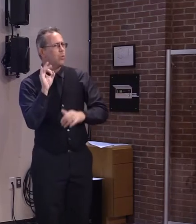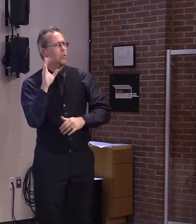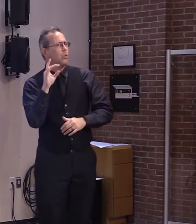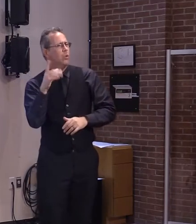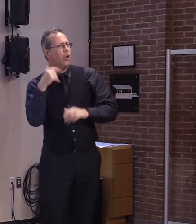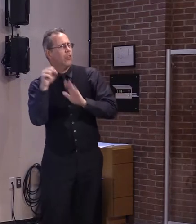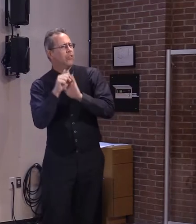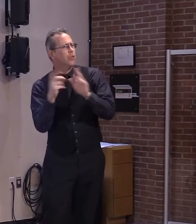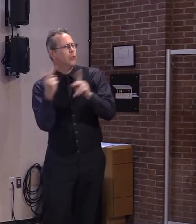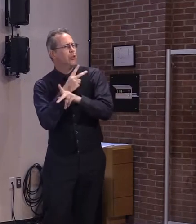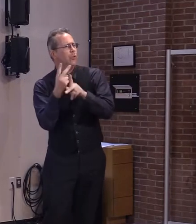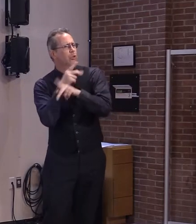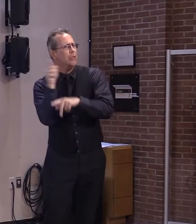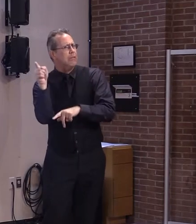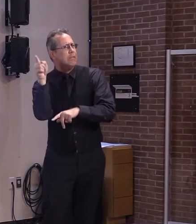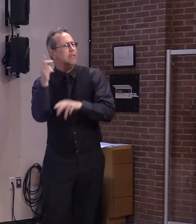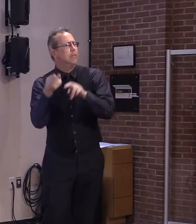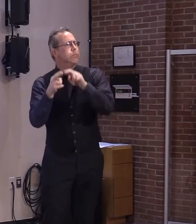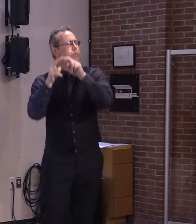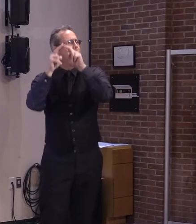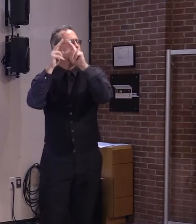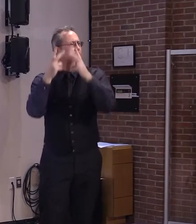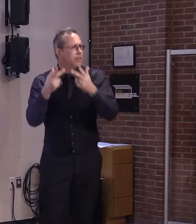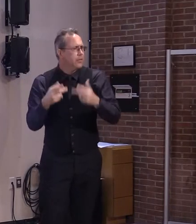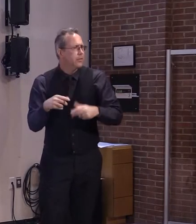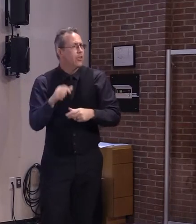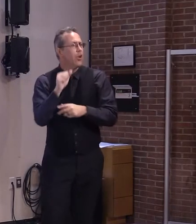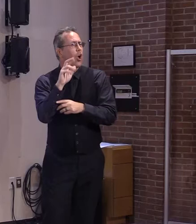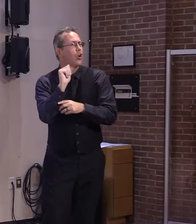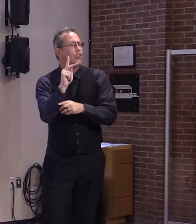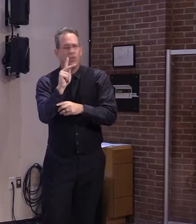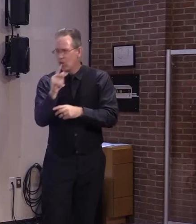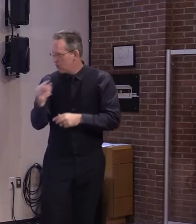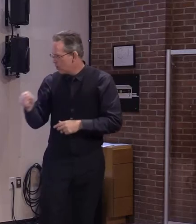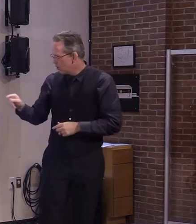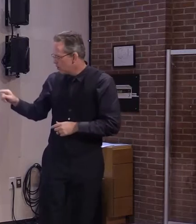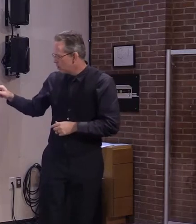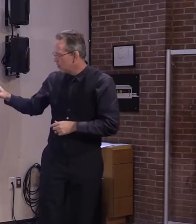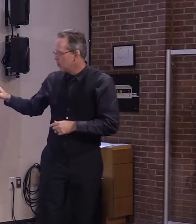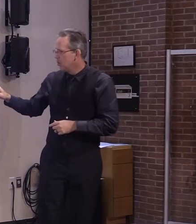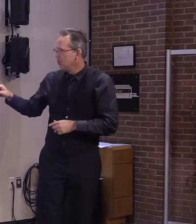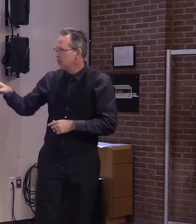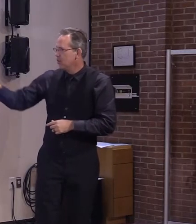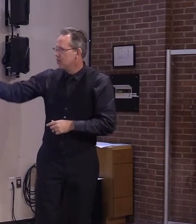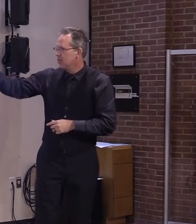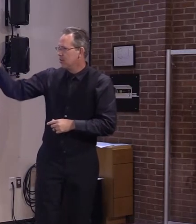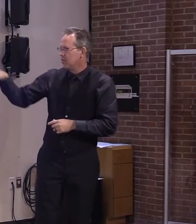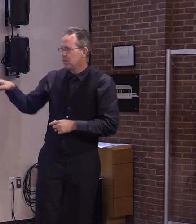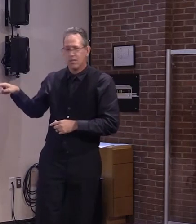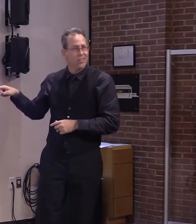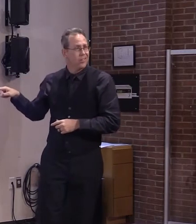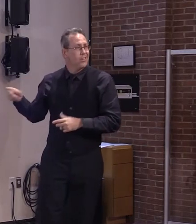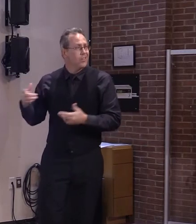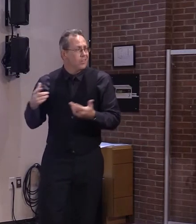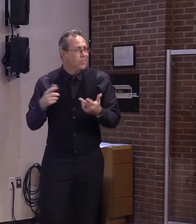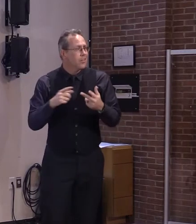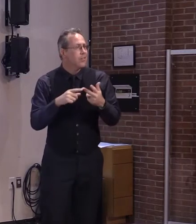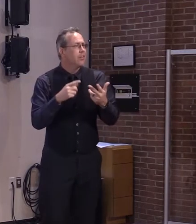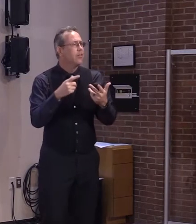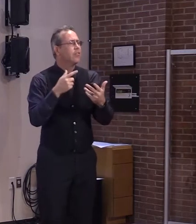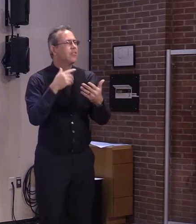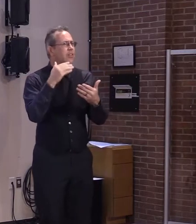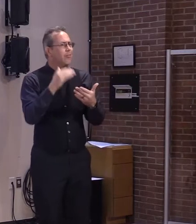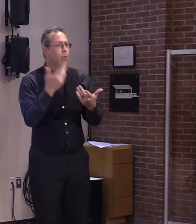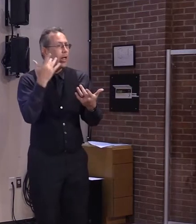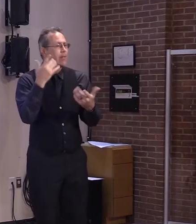Louisiana, Florida, Arkansas, their rates went up much more quickly. They have a much lower vaccination rate, many more people that are able to get